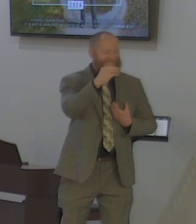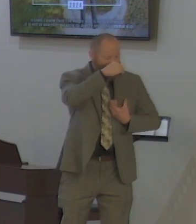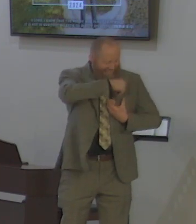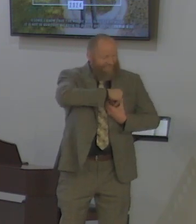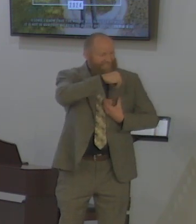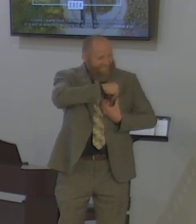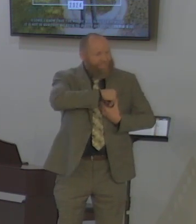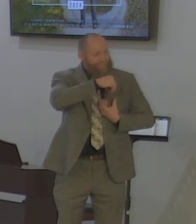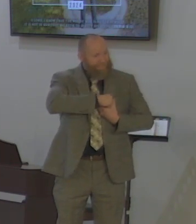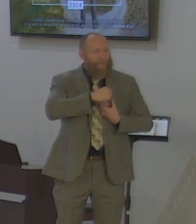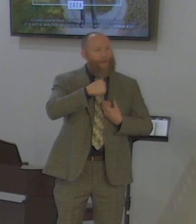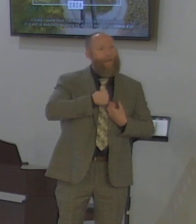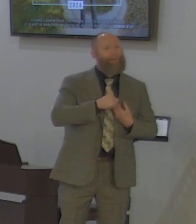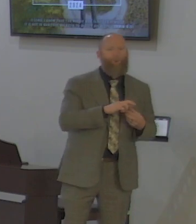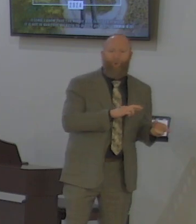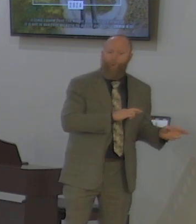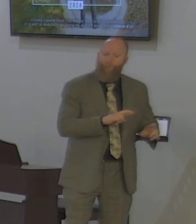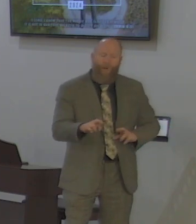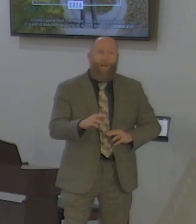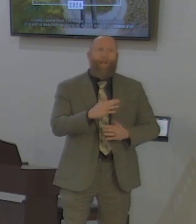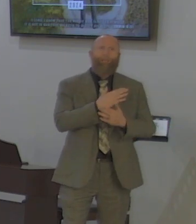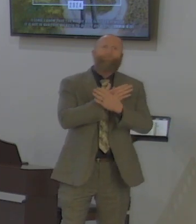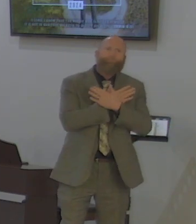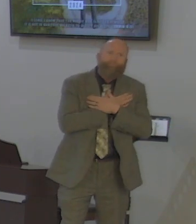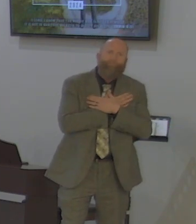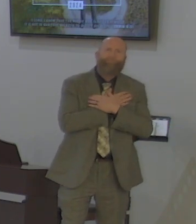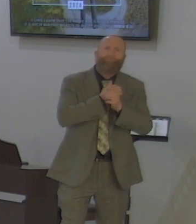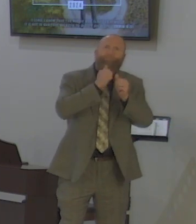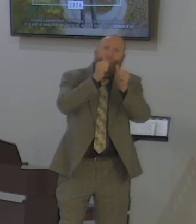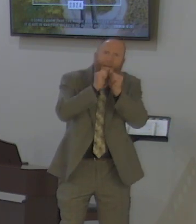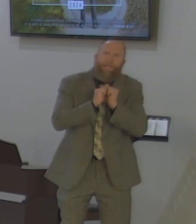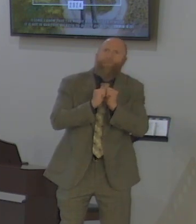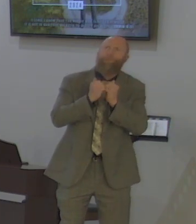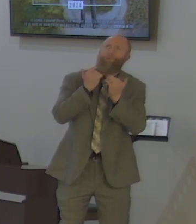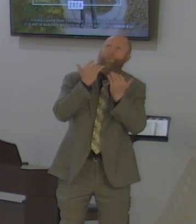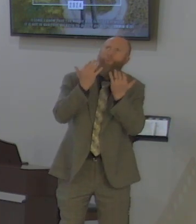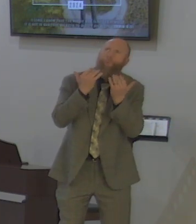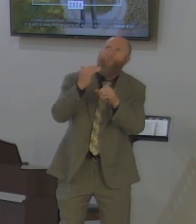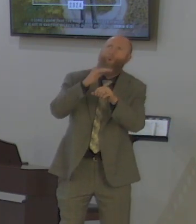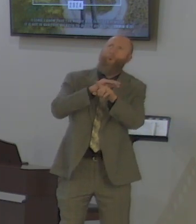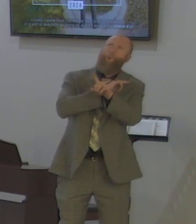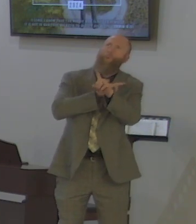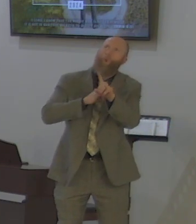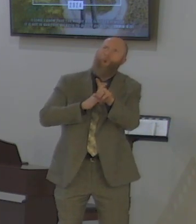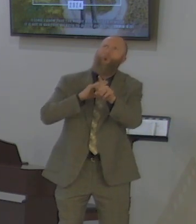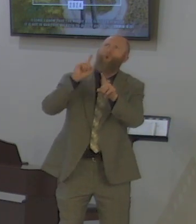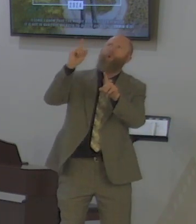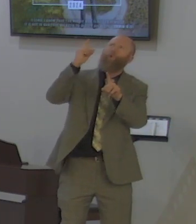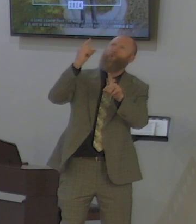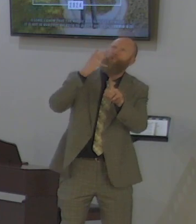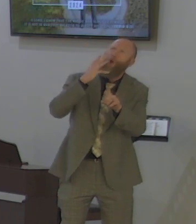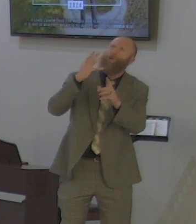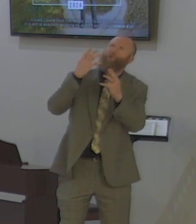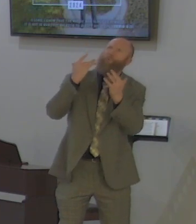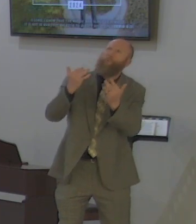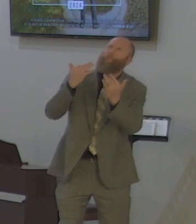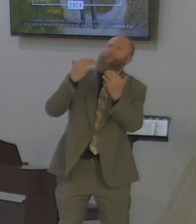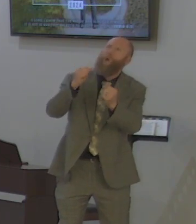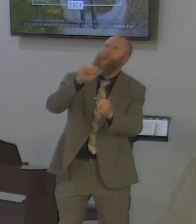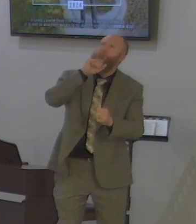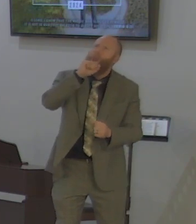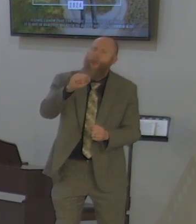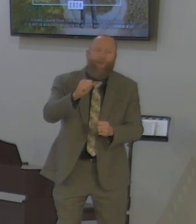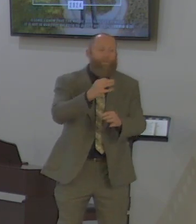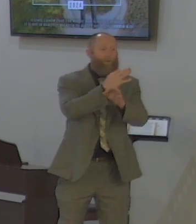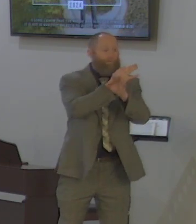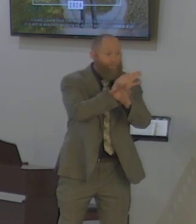before God and wait in quietness, and that it's gracious, the gracious frame of spirit. But here we go with the rest of it, the function. Freely